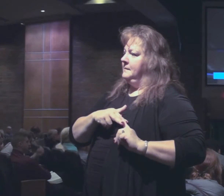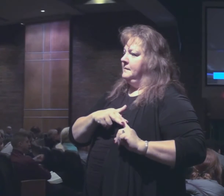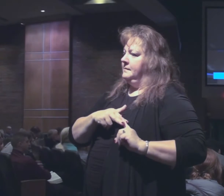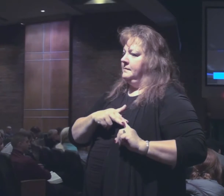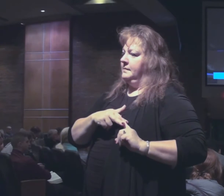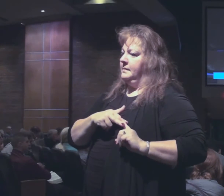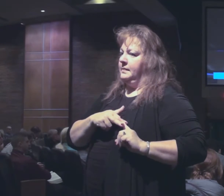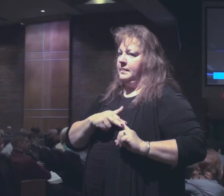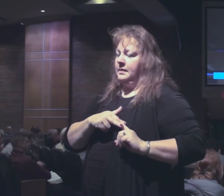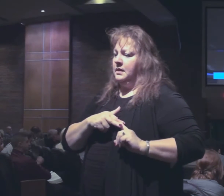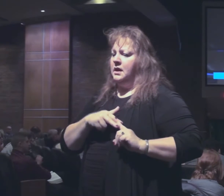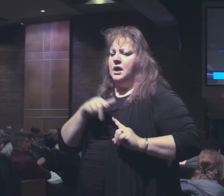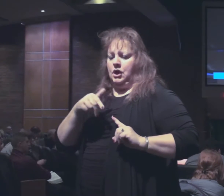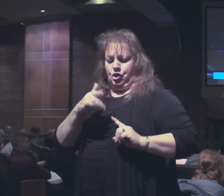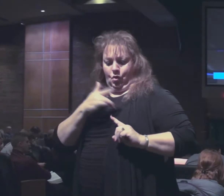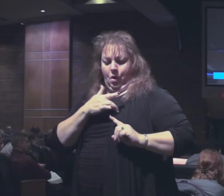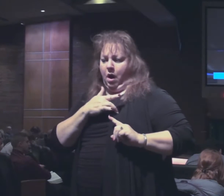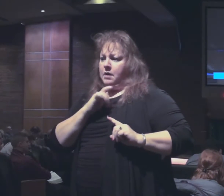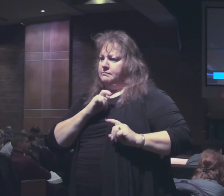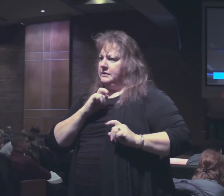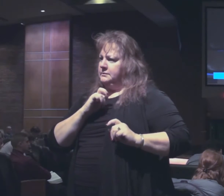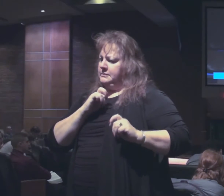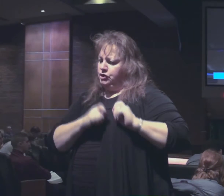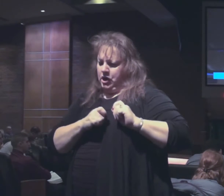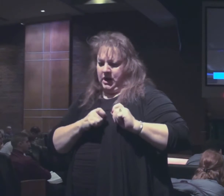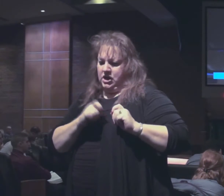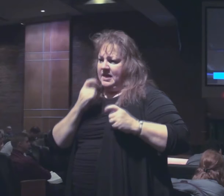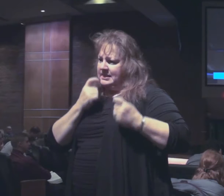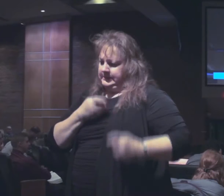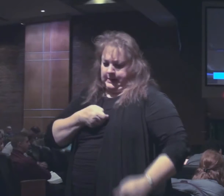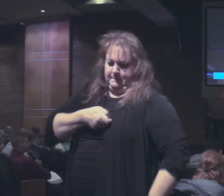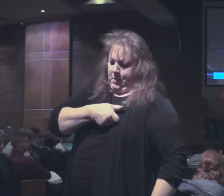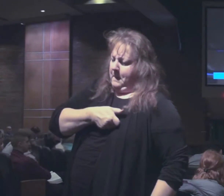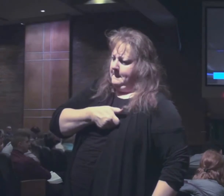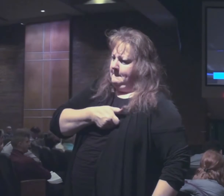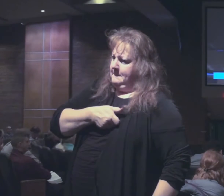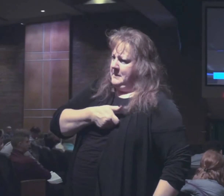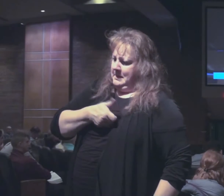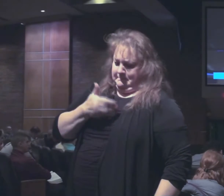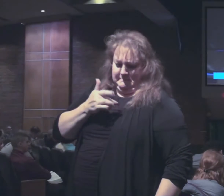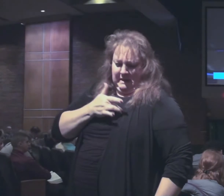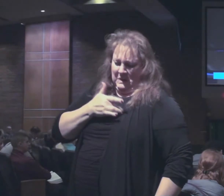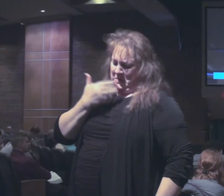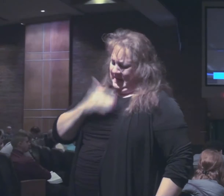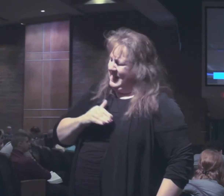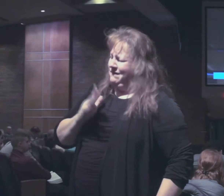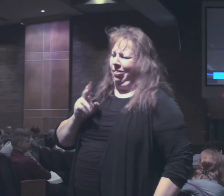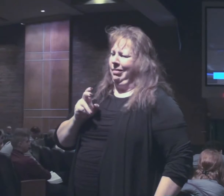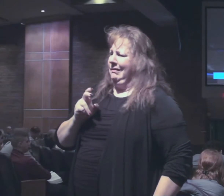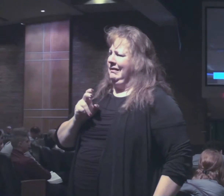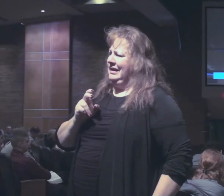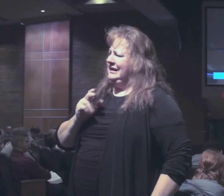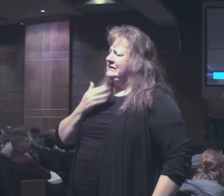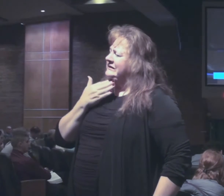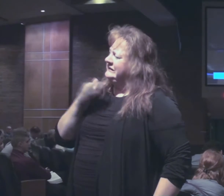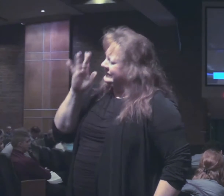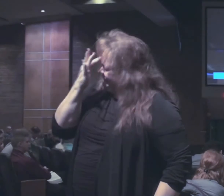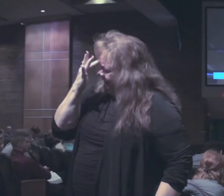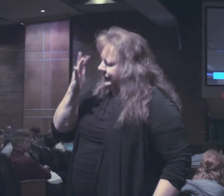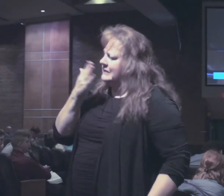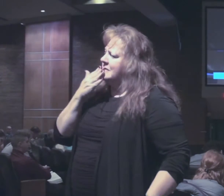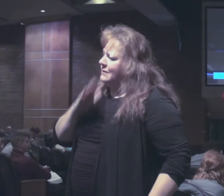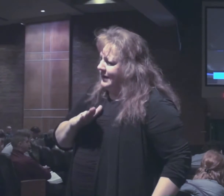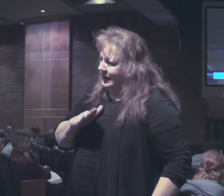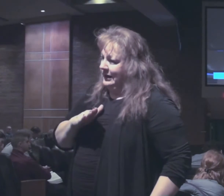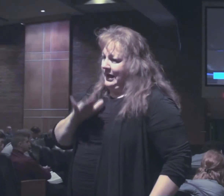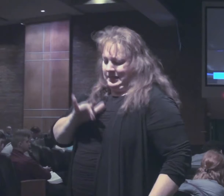Told them they had to have a circumcised heart, the sin of the heart. It's evil, a heart which is desperately wicked above all. There